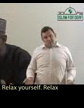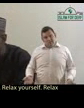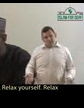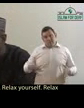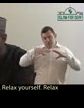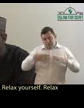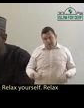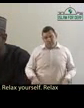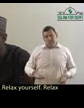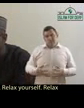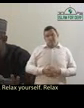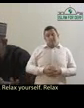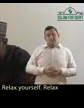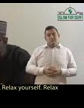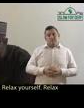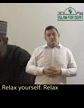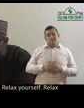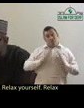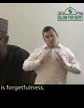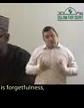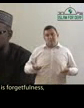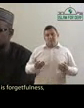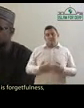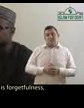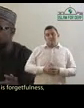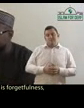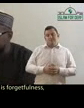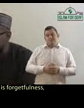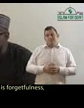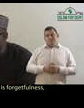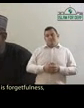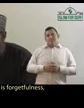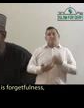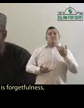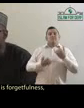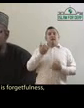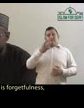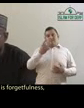Relax yourself. Relax yourself. The last thing